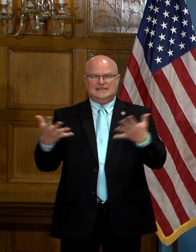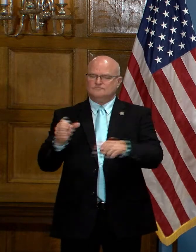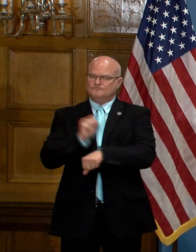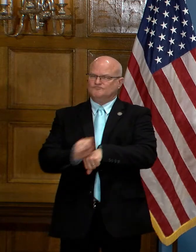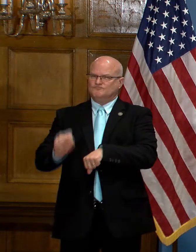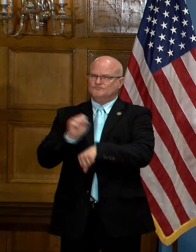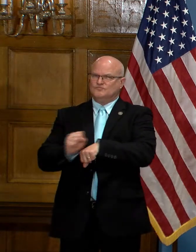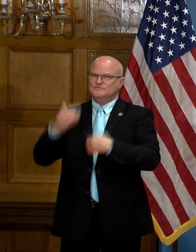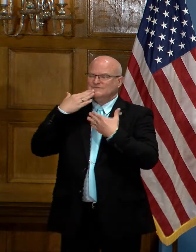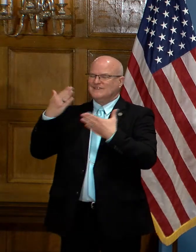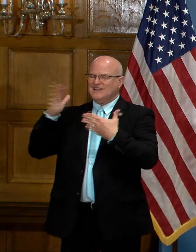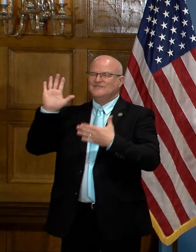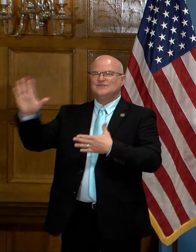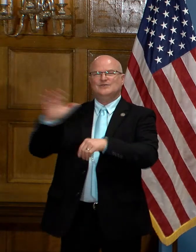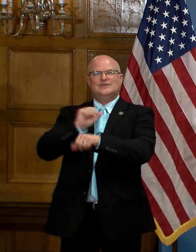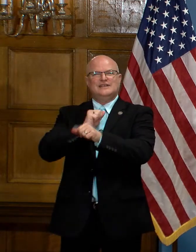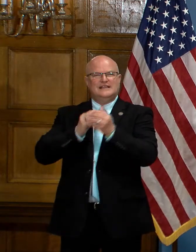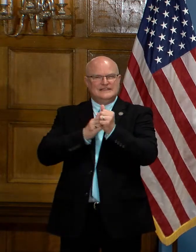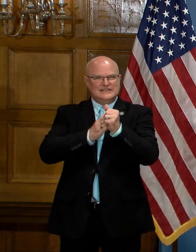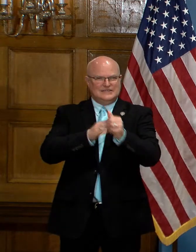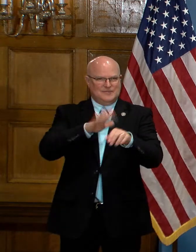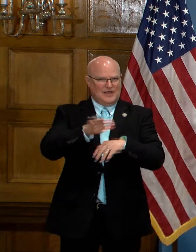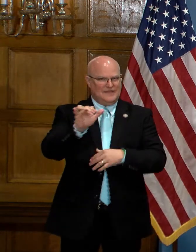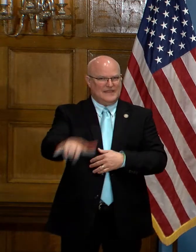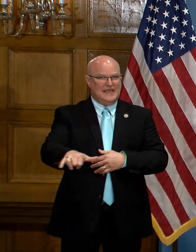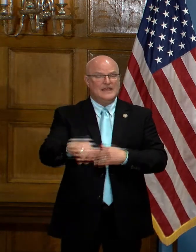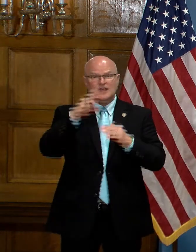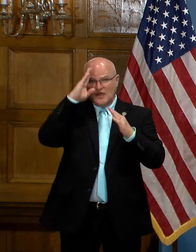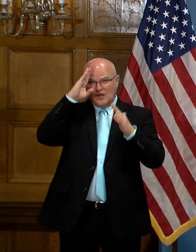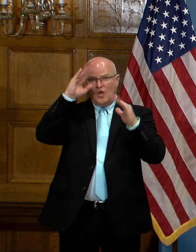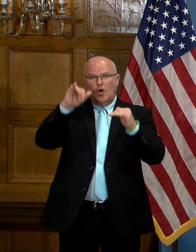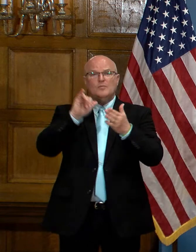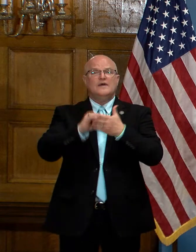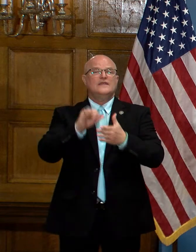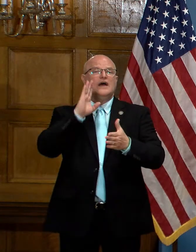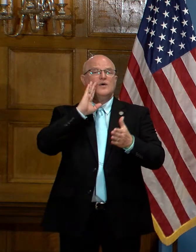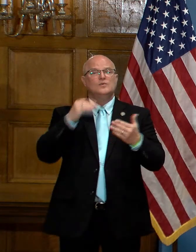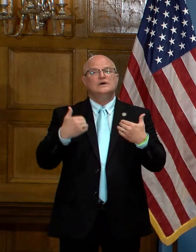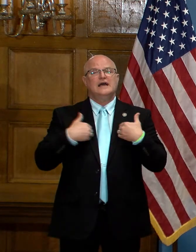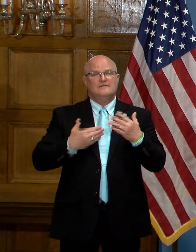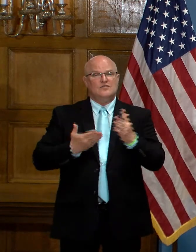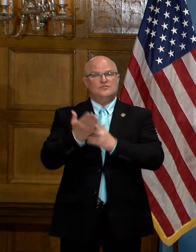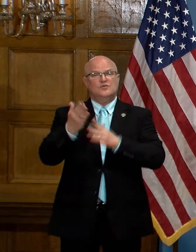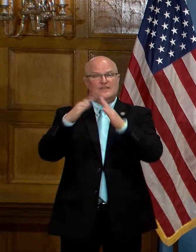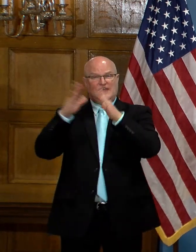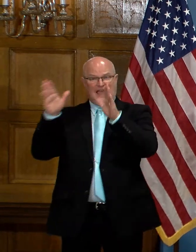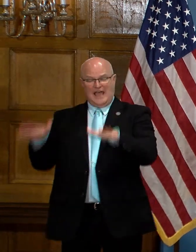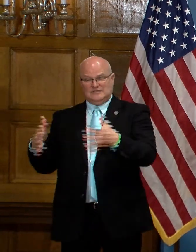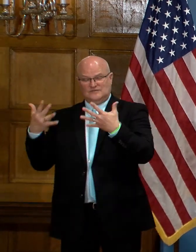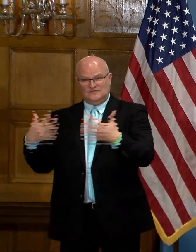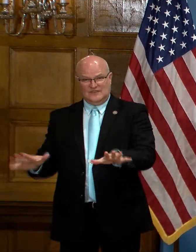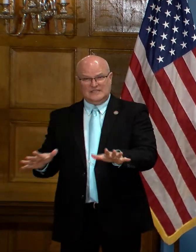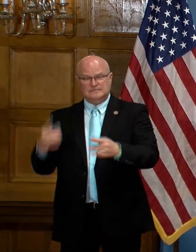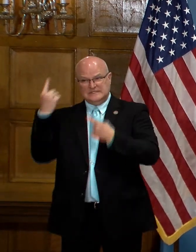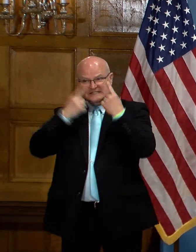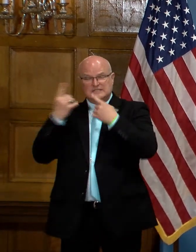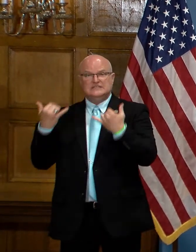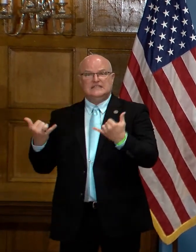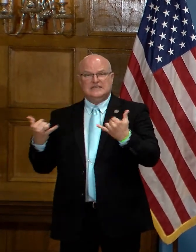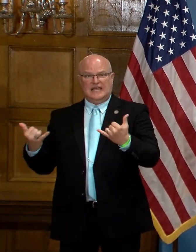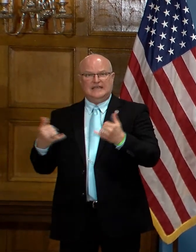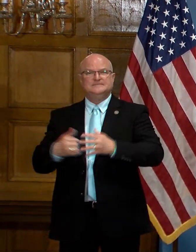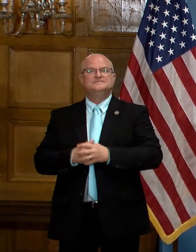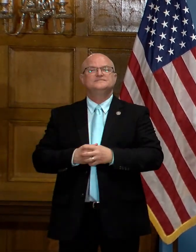hard on that. Thank you for your leadership on it. And hopefully that will get through the House. It's going to be considered today in the